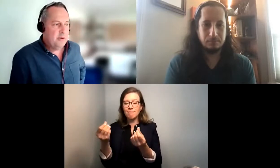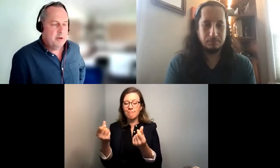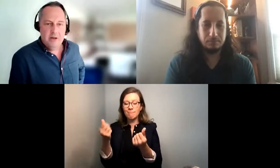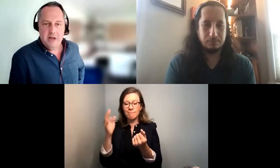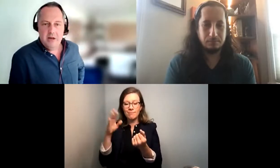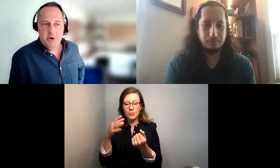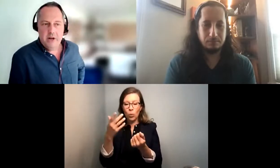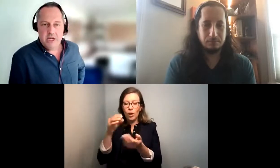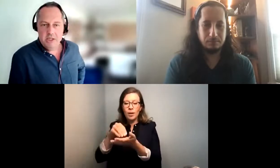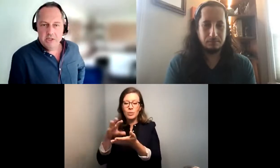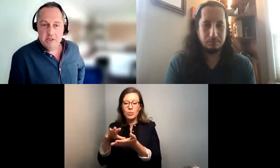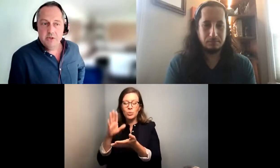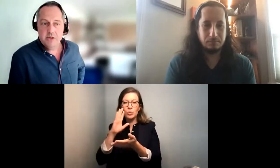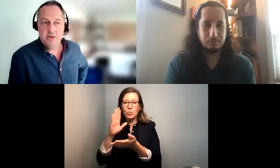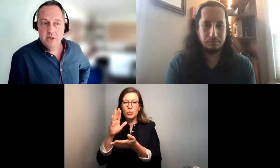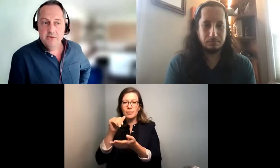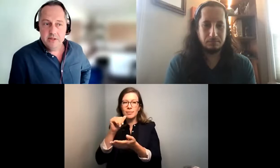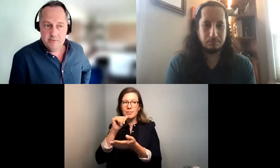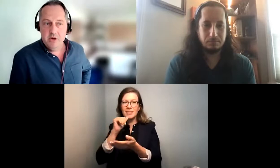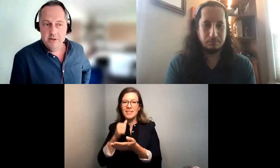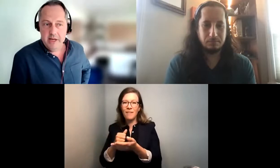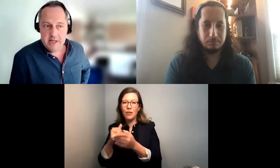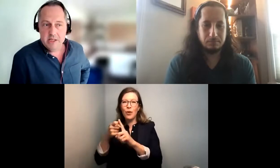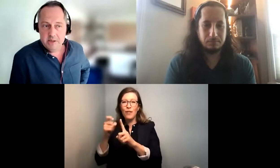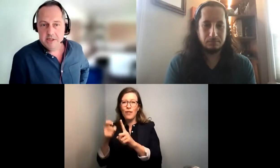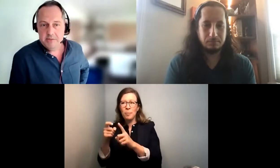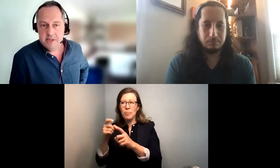suffering from a poor education system that's not serving